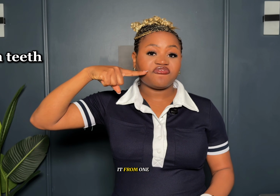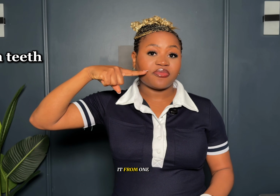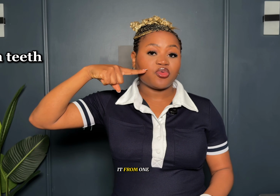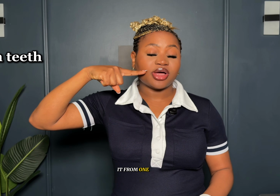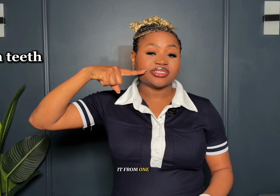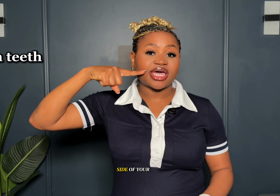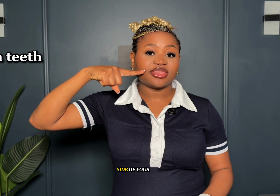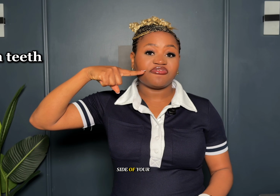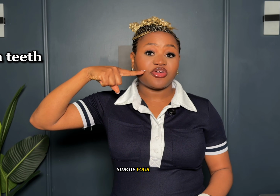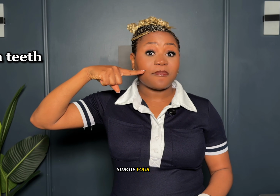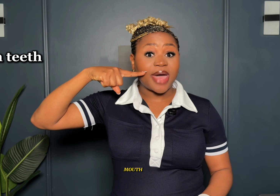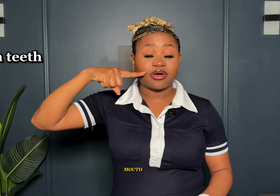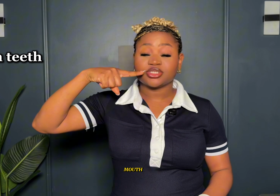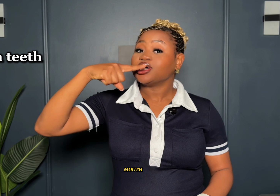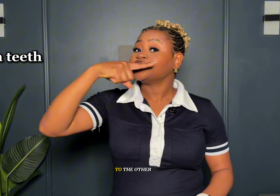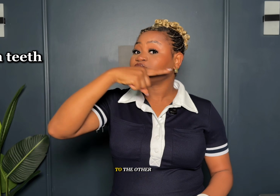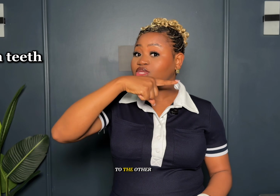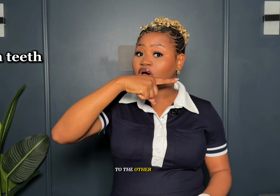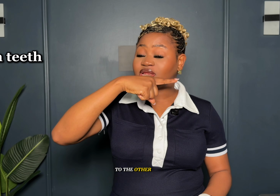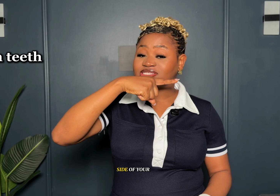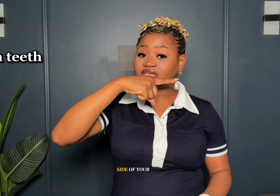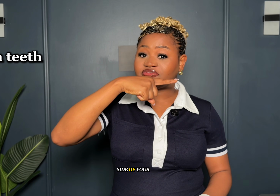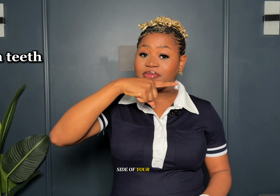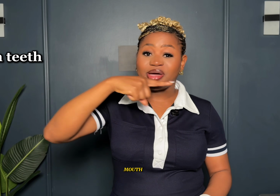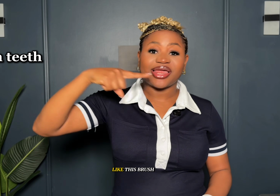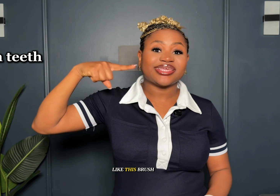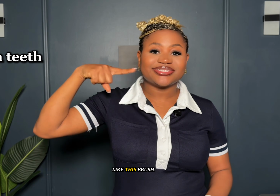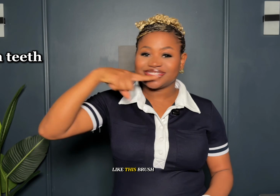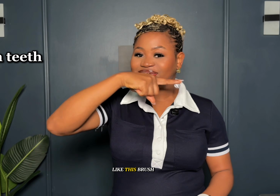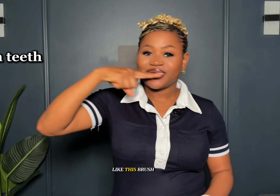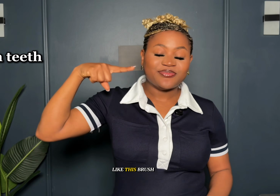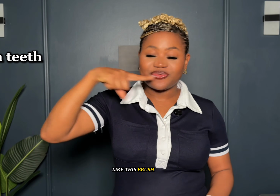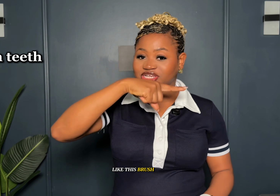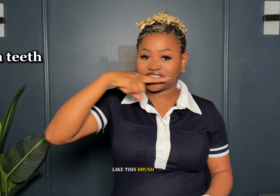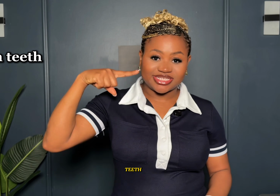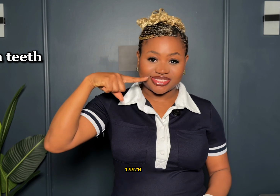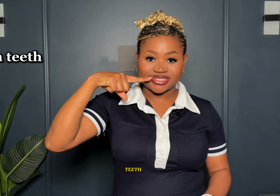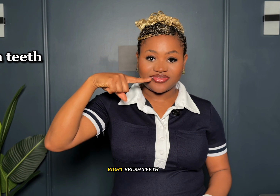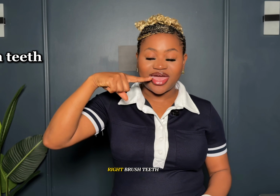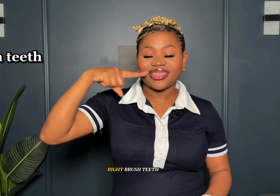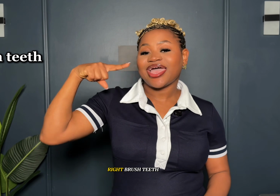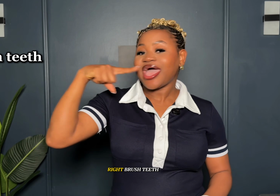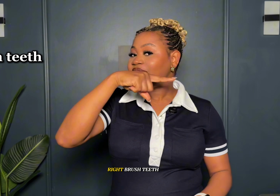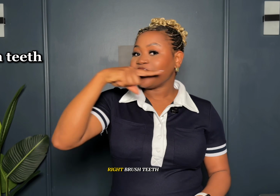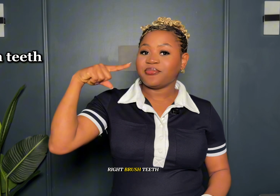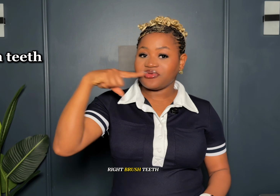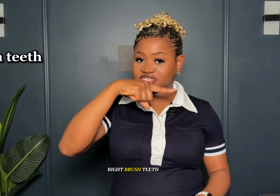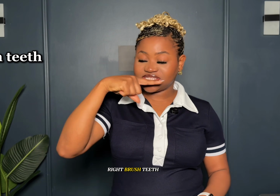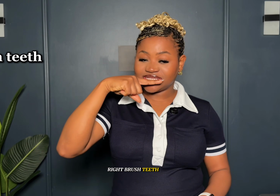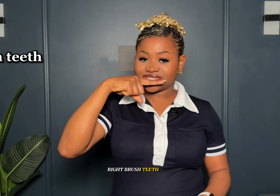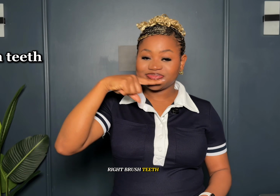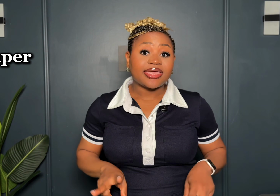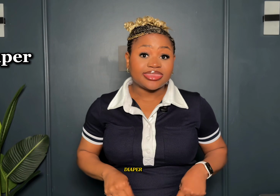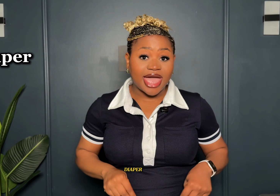from one side of your mouth to the other side of your mouth like this. Brush teeth, right? Brush teeth.